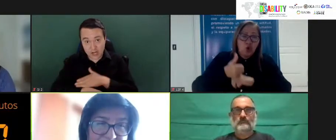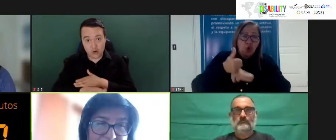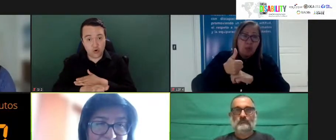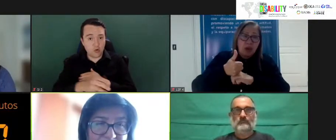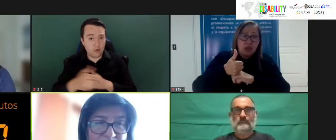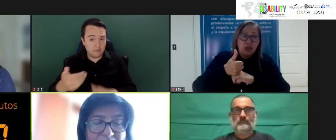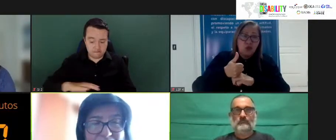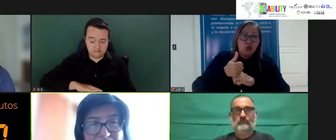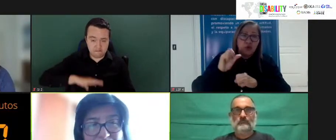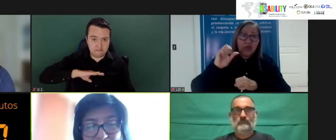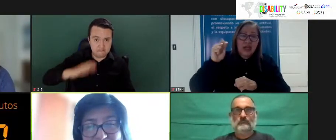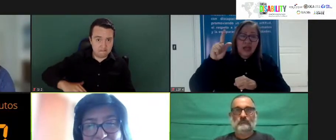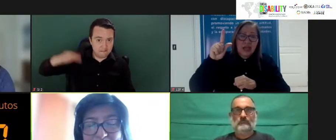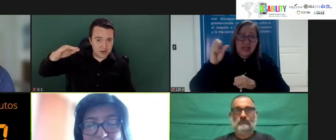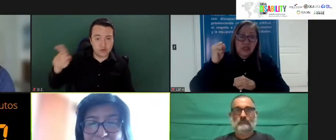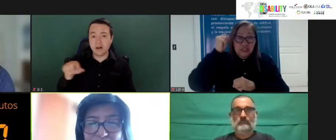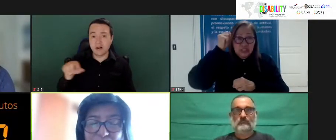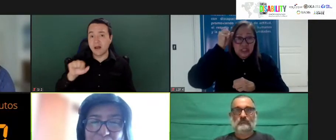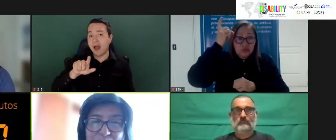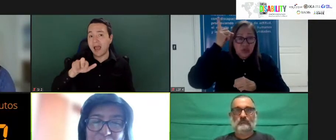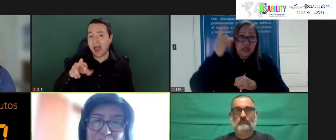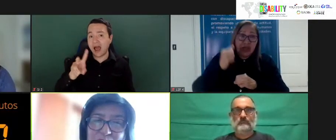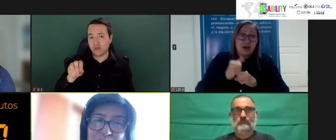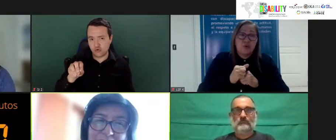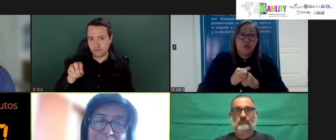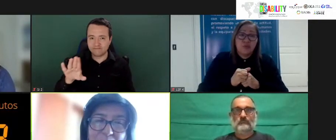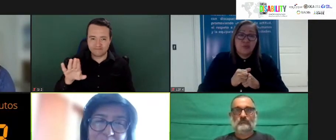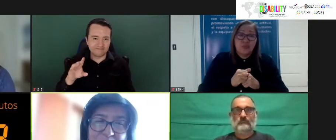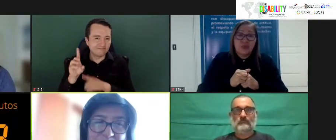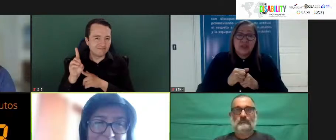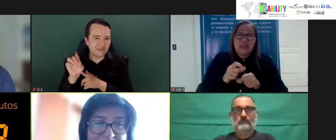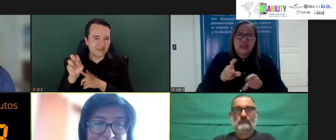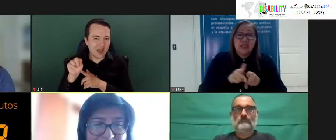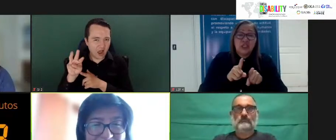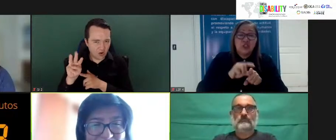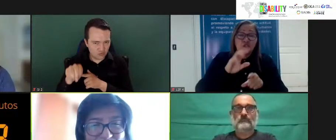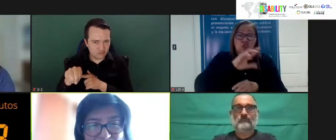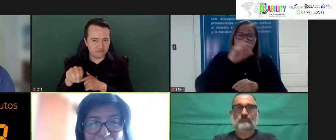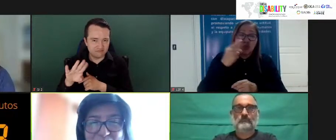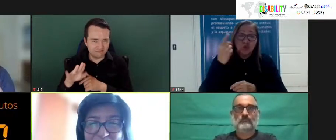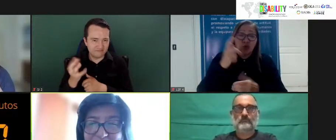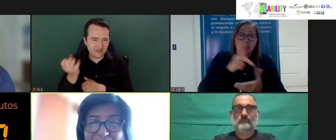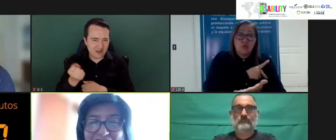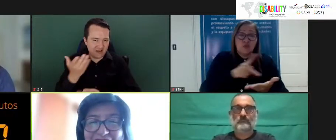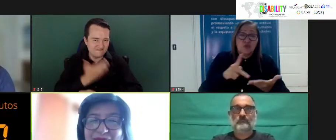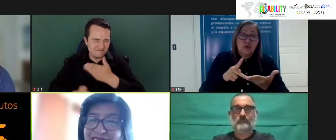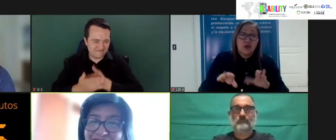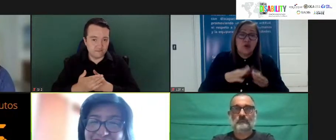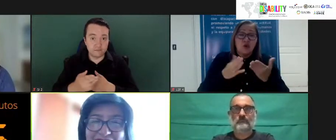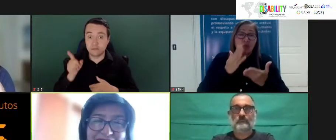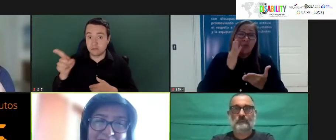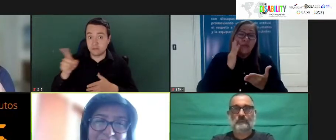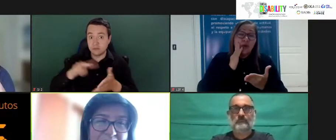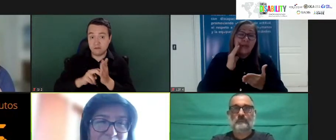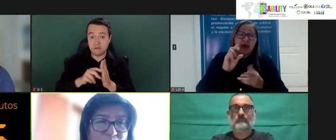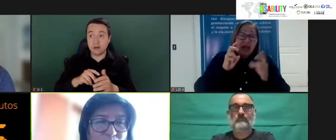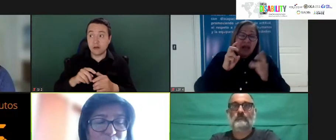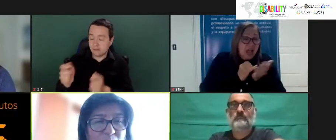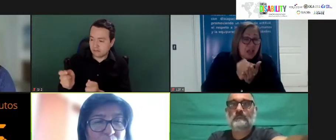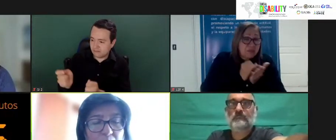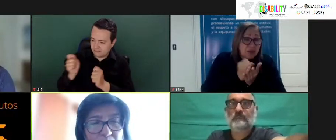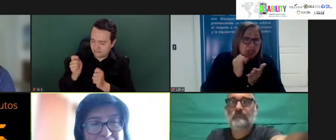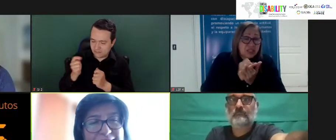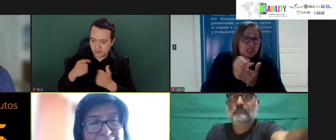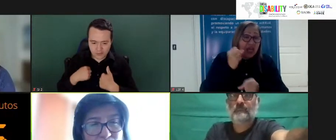youths the other has down syndrome and he is who has professionally led my why and